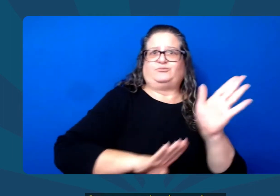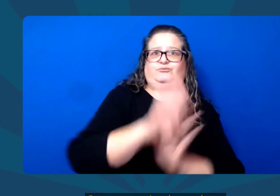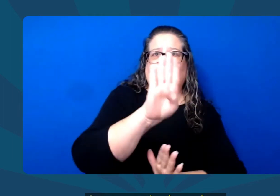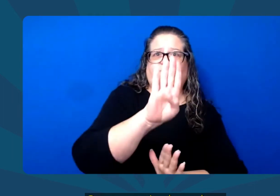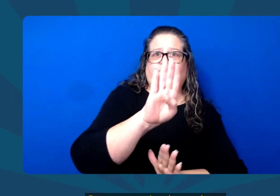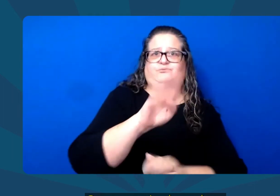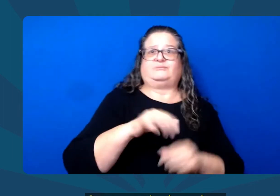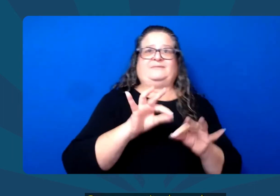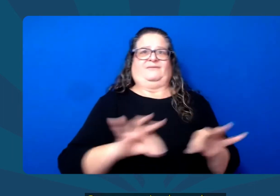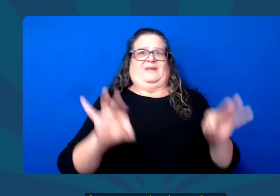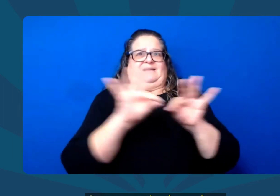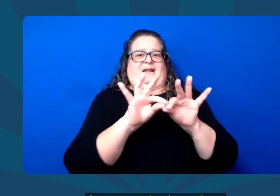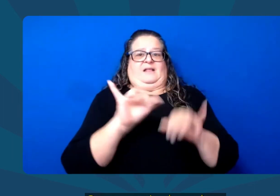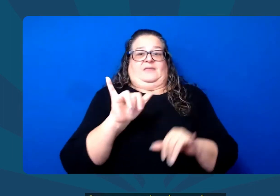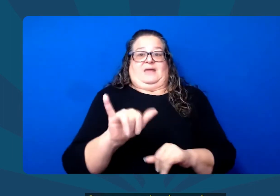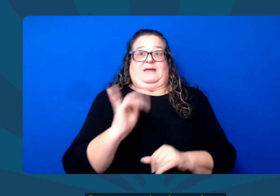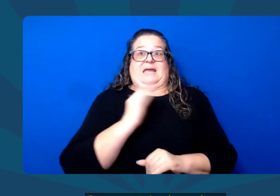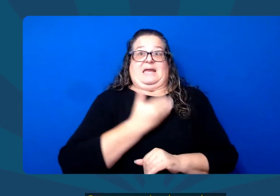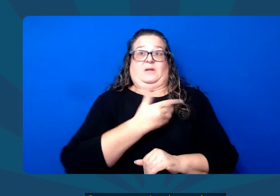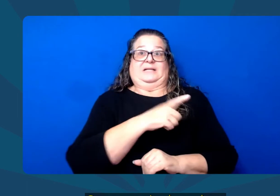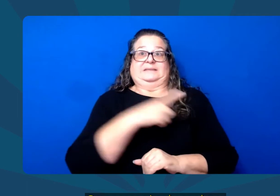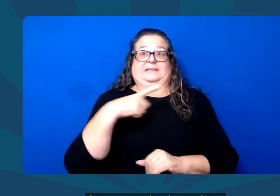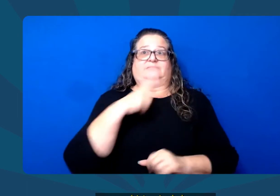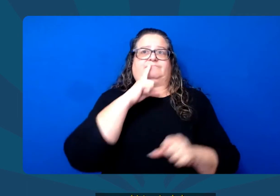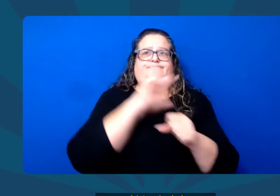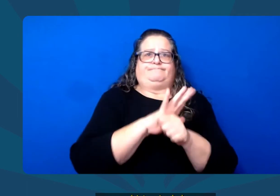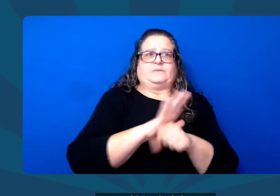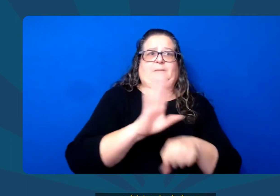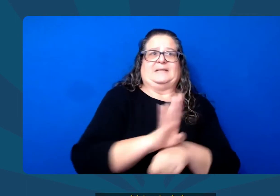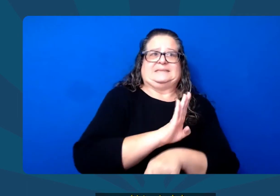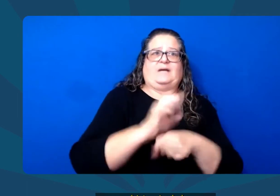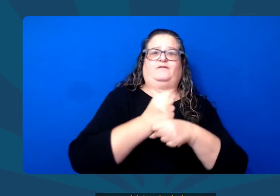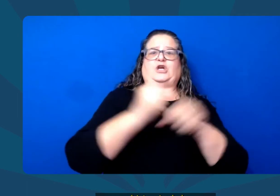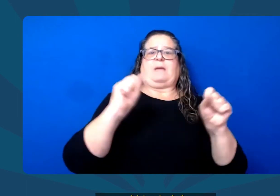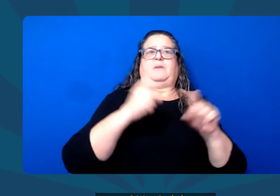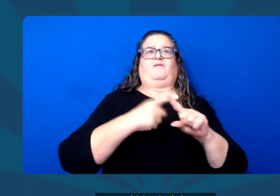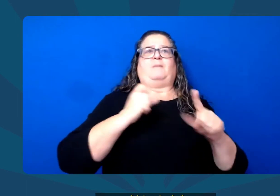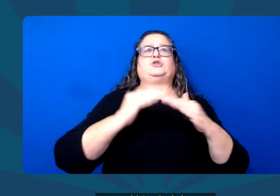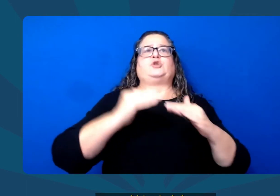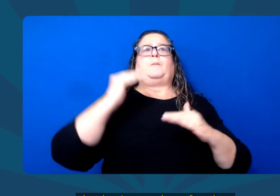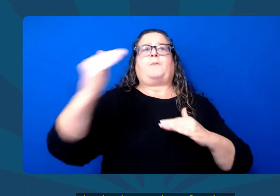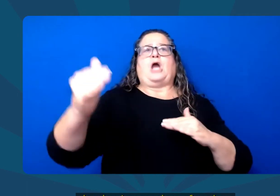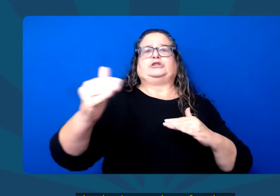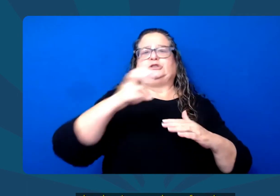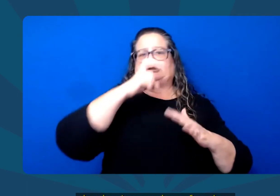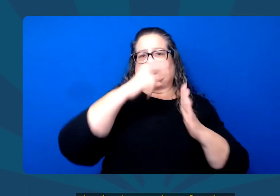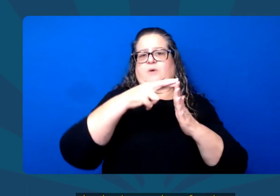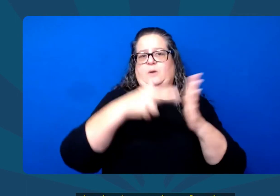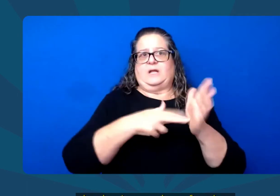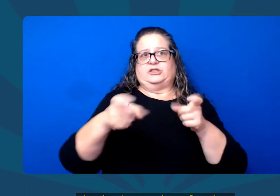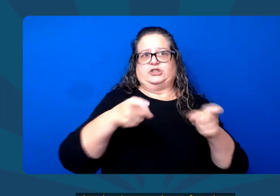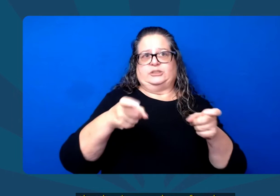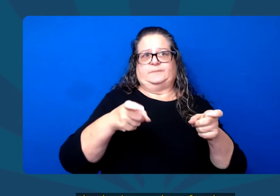Our prosperity depends on businesses that thrive, and it's vital that our legislature ensures that businesses